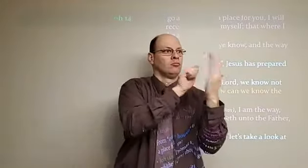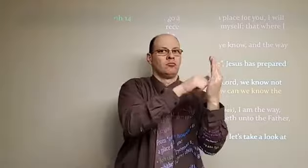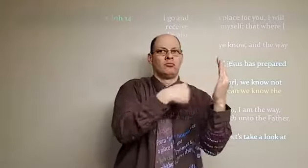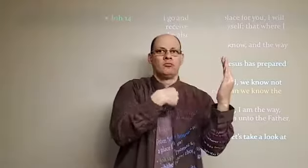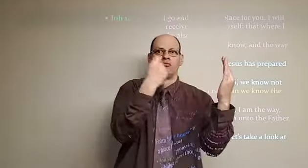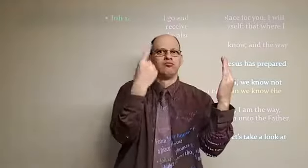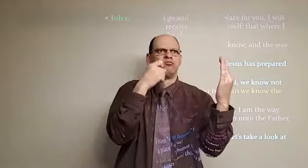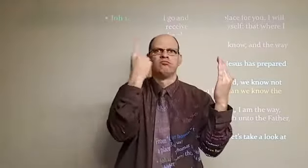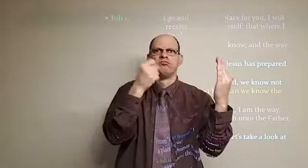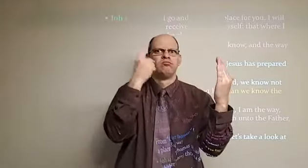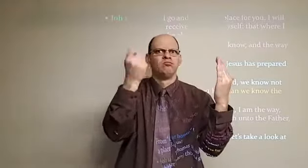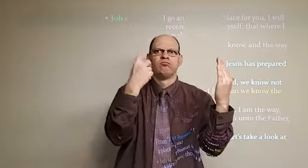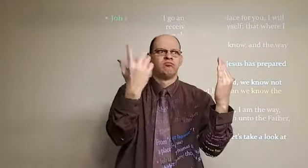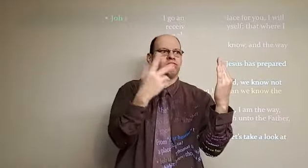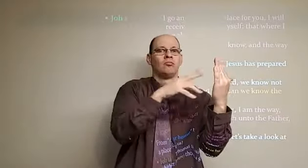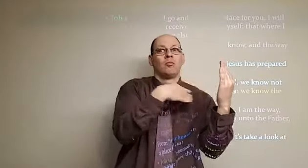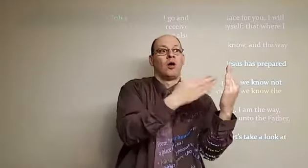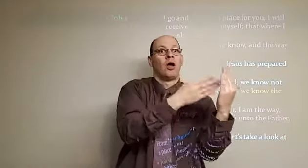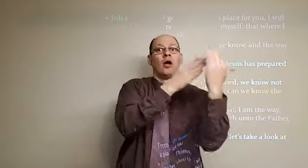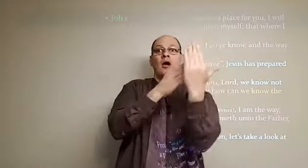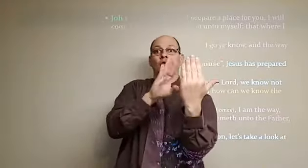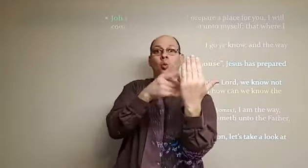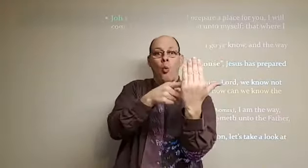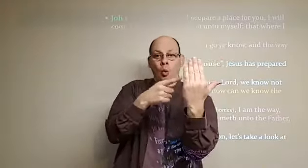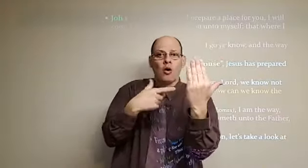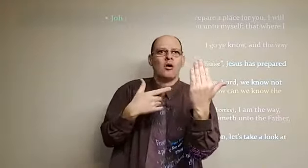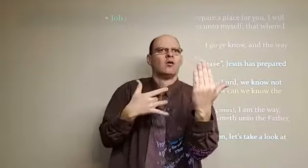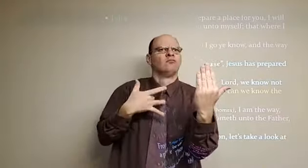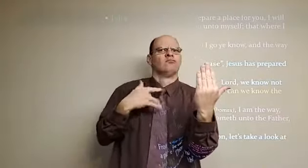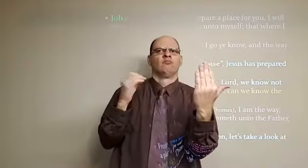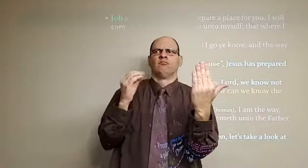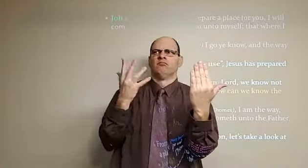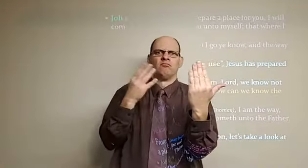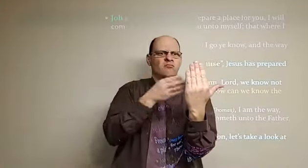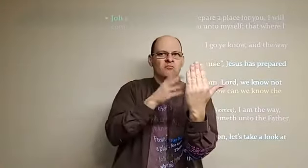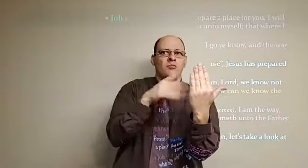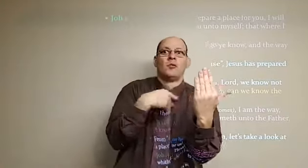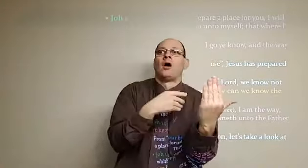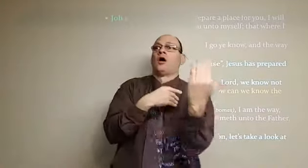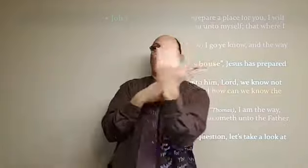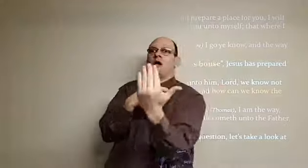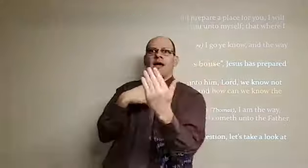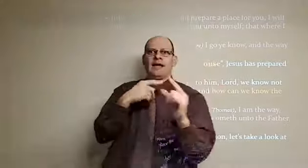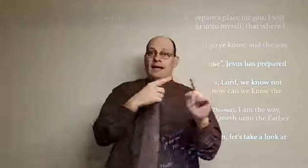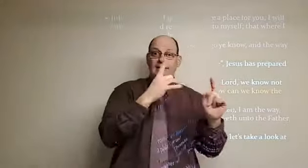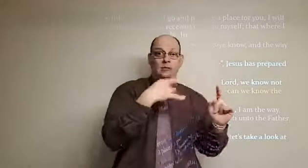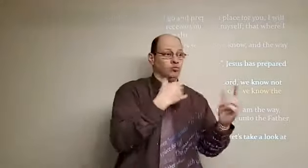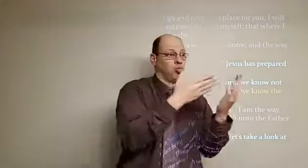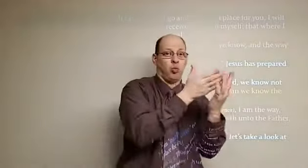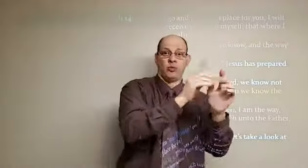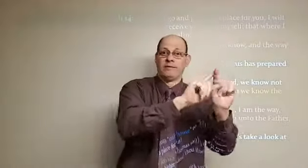locked door I would knock and I wouldn't understand and I would try another religion and I it didn't make sense and the door wouldn't open to me